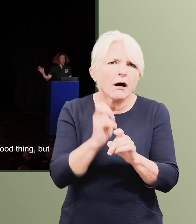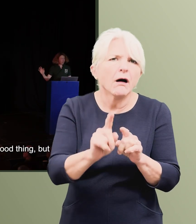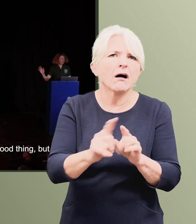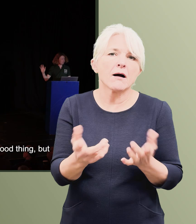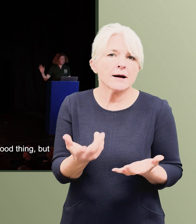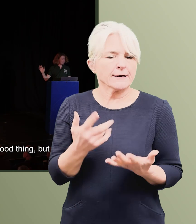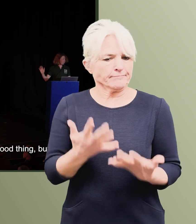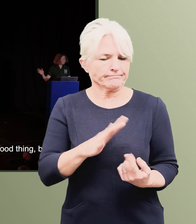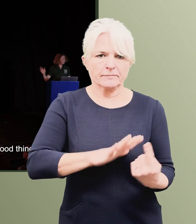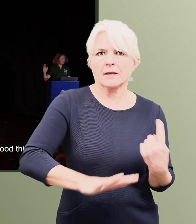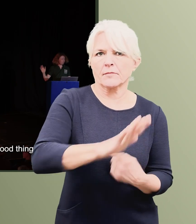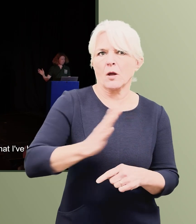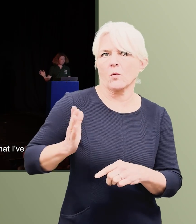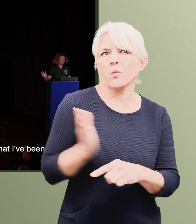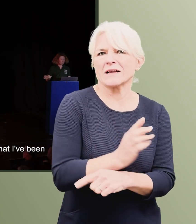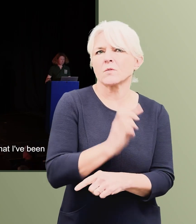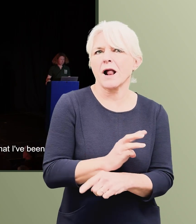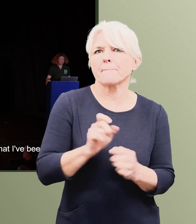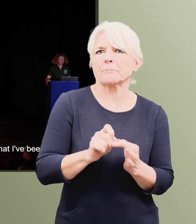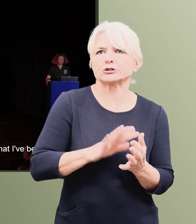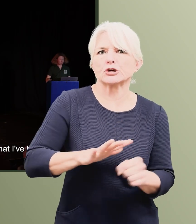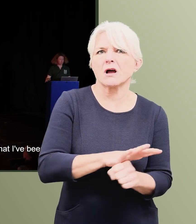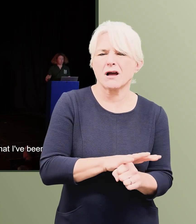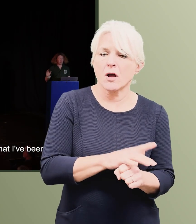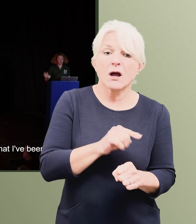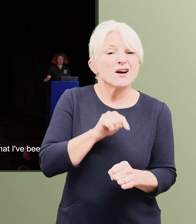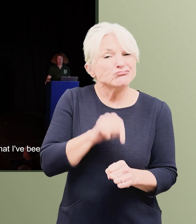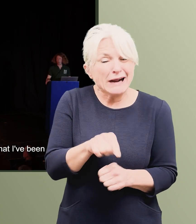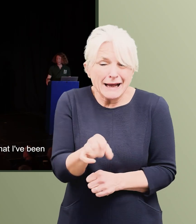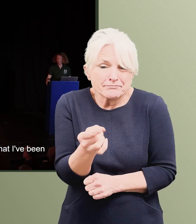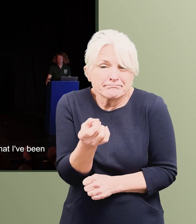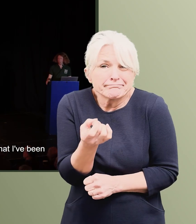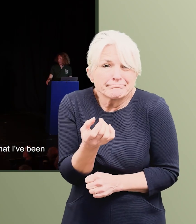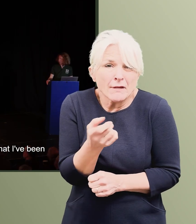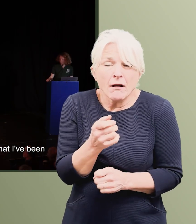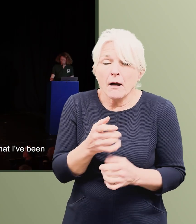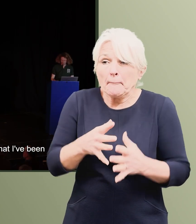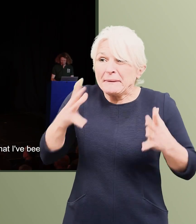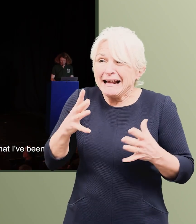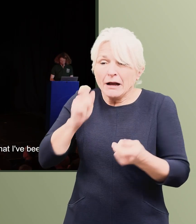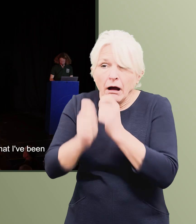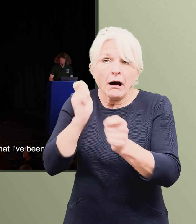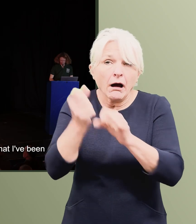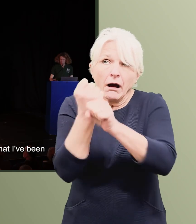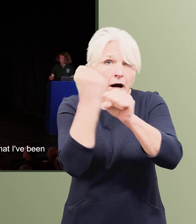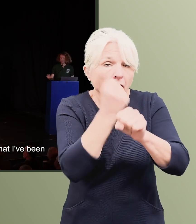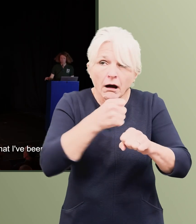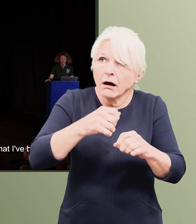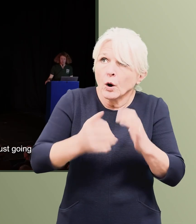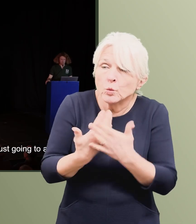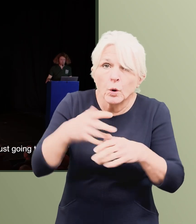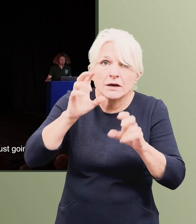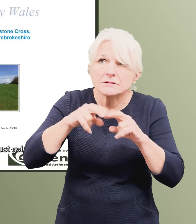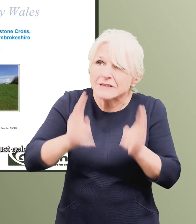But we don't get these big holes to explore the archaeological record in that big way that I've been talking about. I'm not